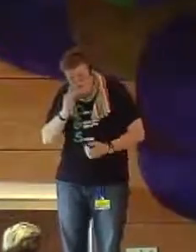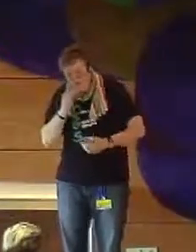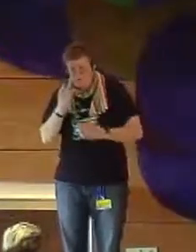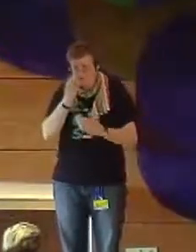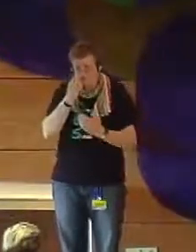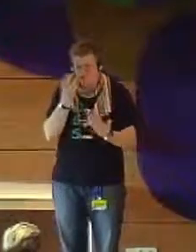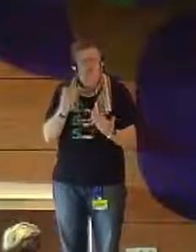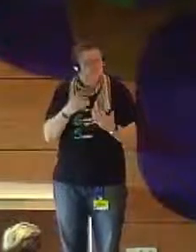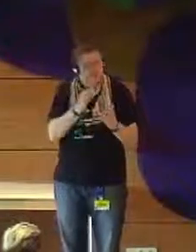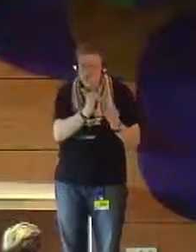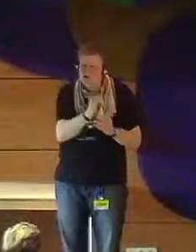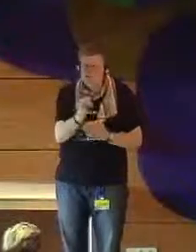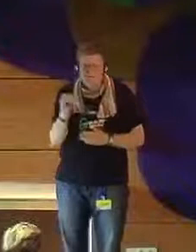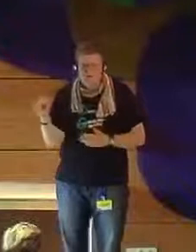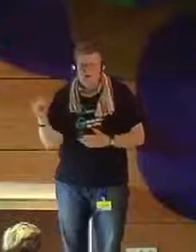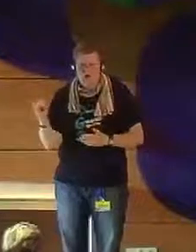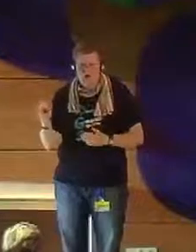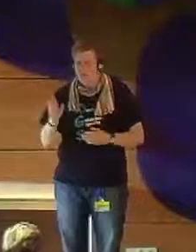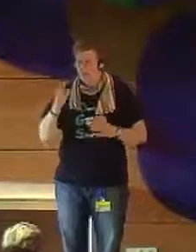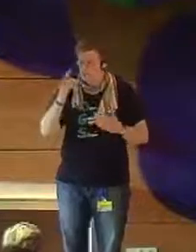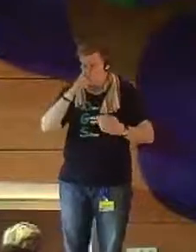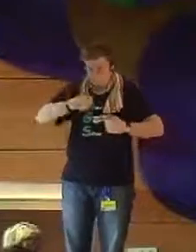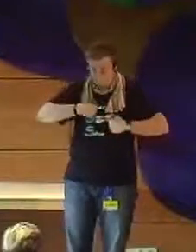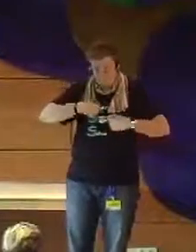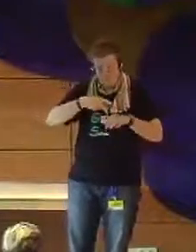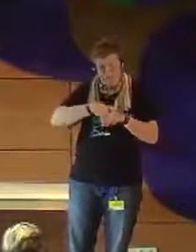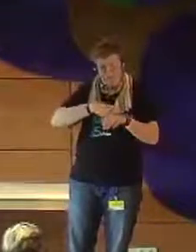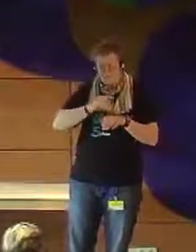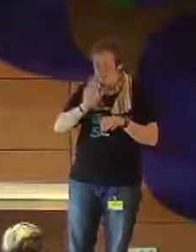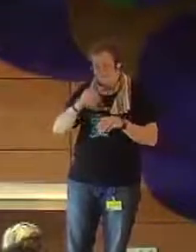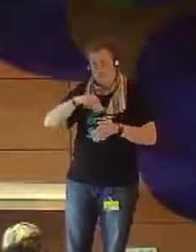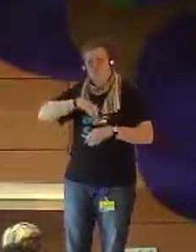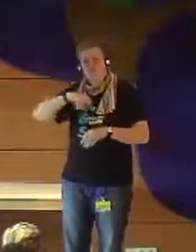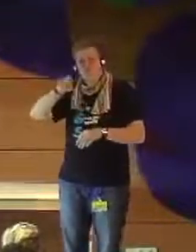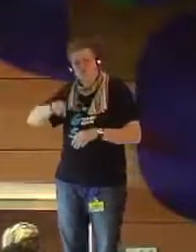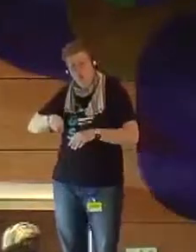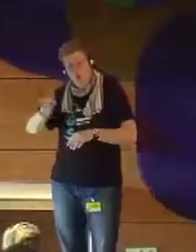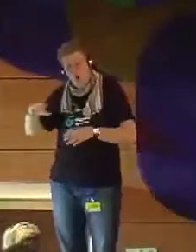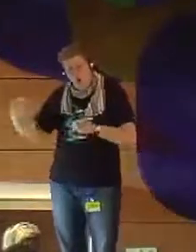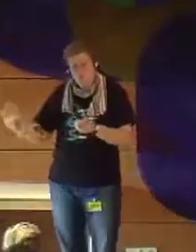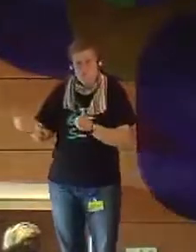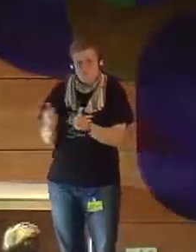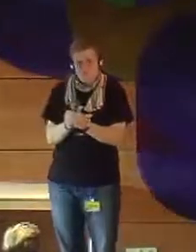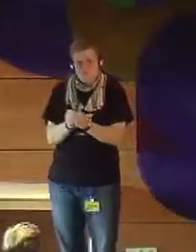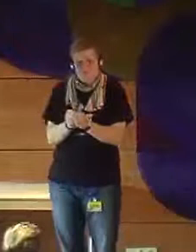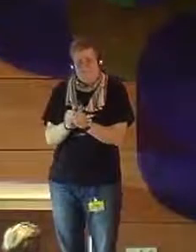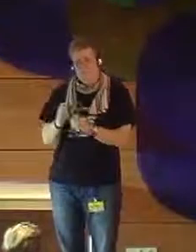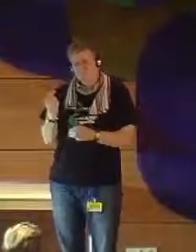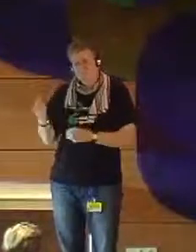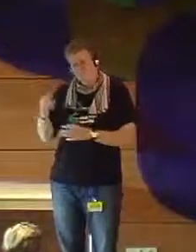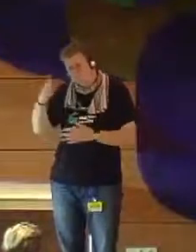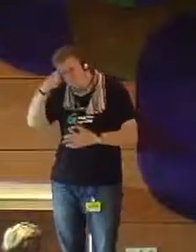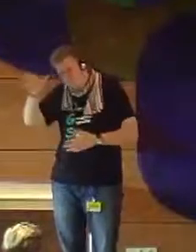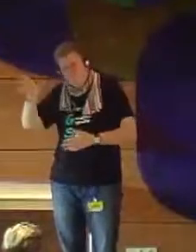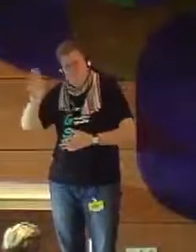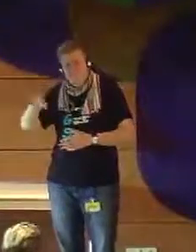who also runs other clinics for children with disorders involving puberty. So she's very good at that.